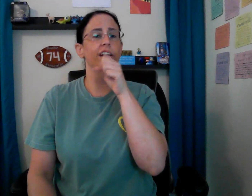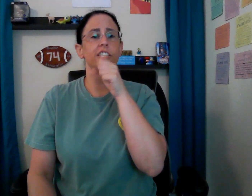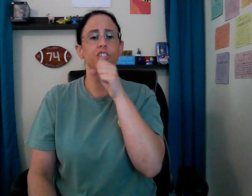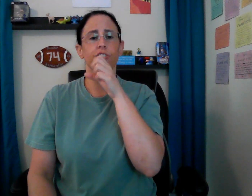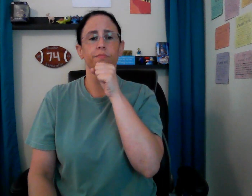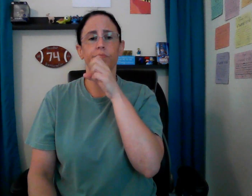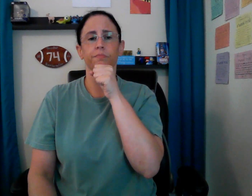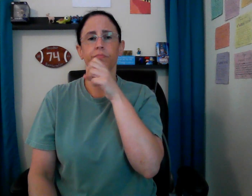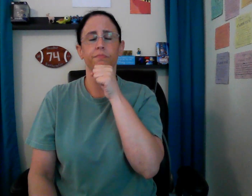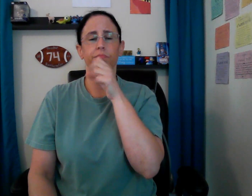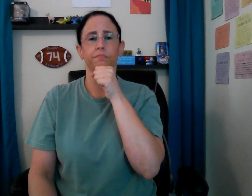orange,